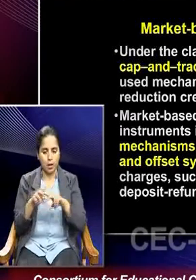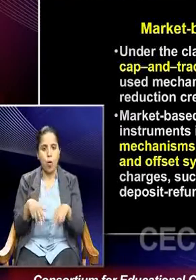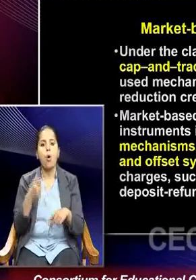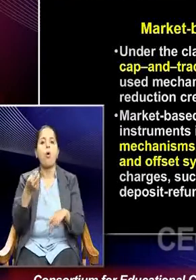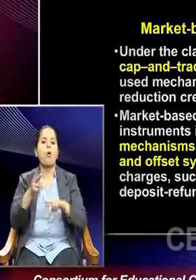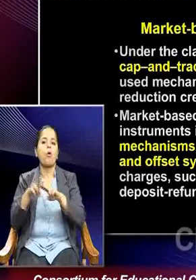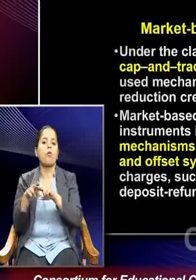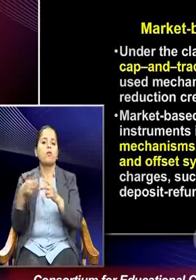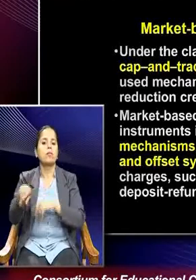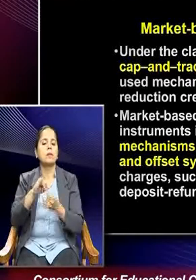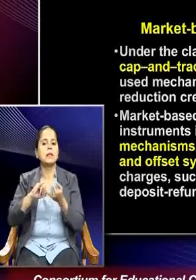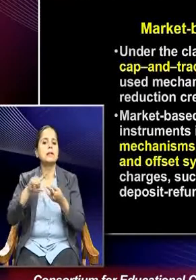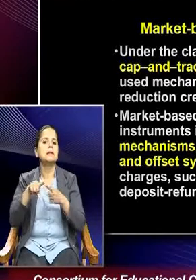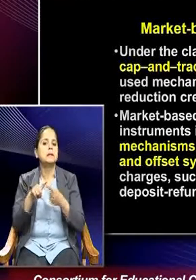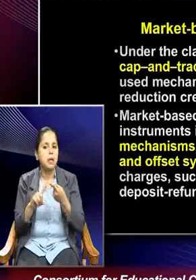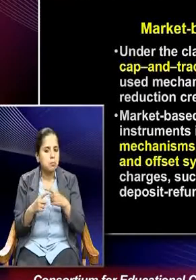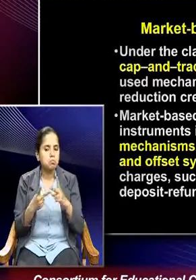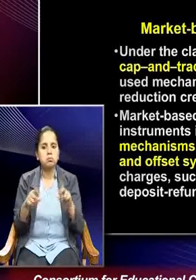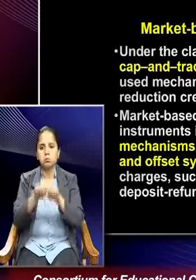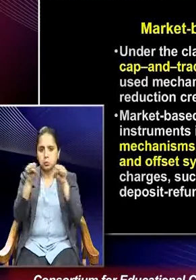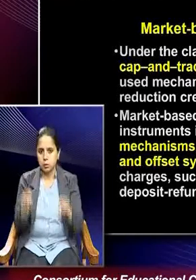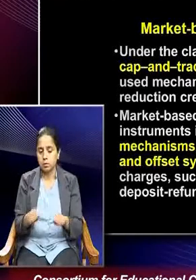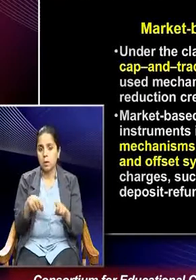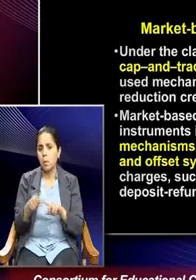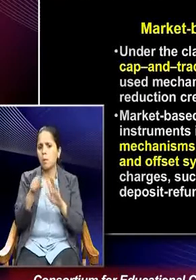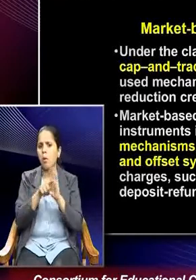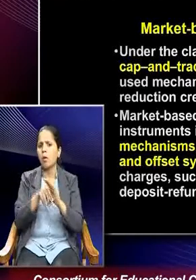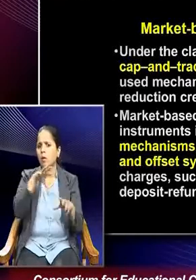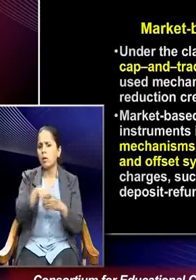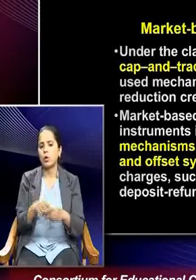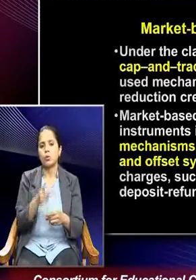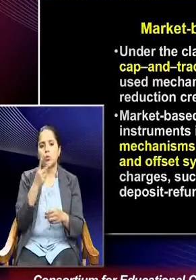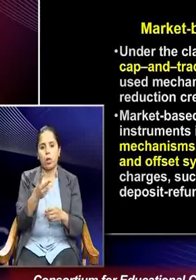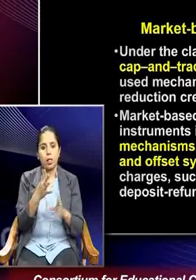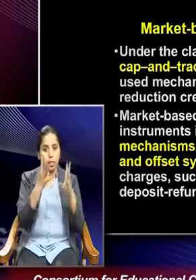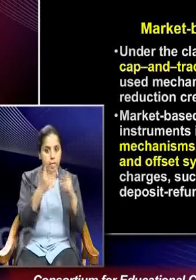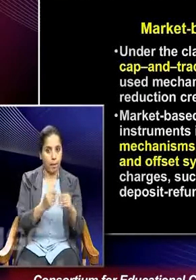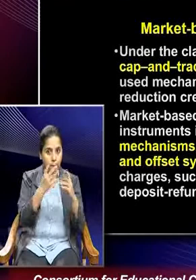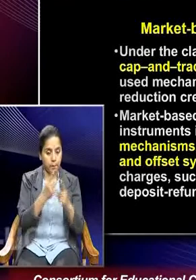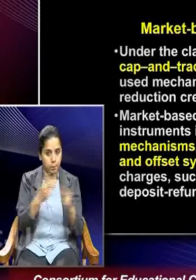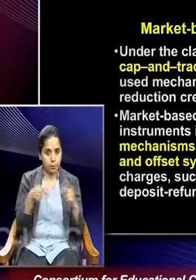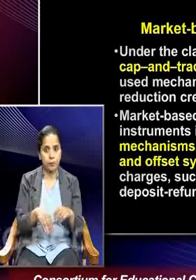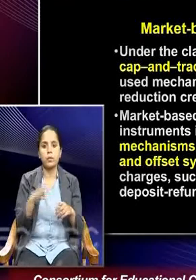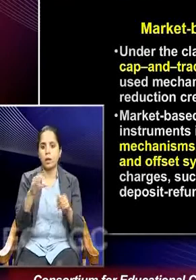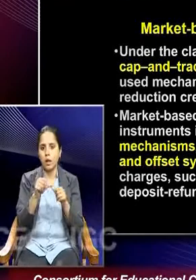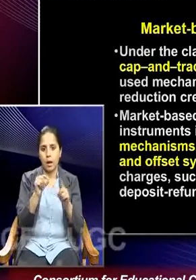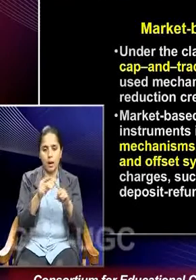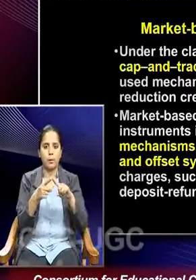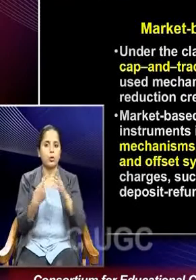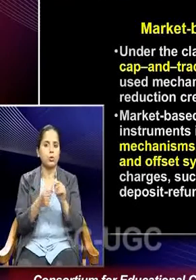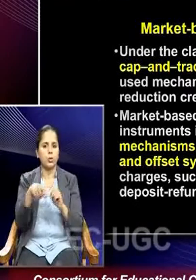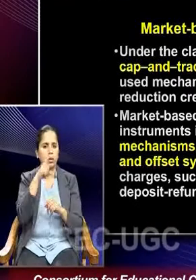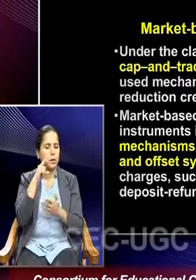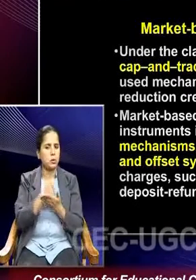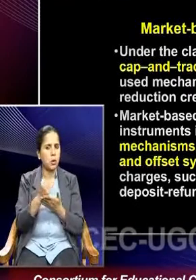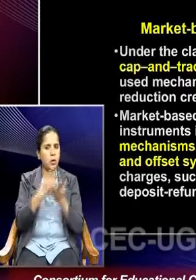Market-based environmental policy instrument includes both quantity mechanisms such as cap and trade, where you try to